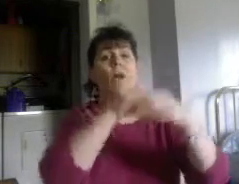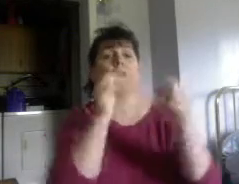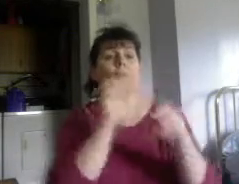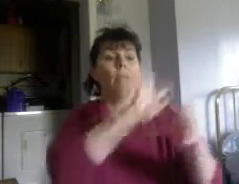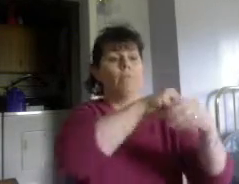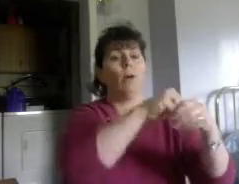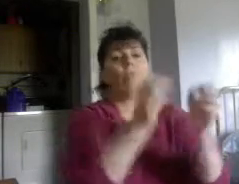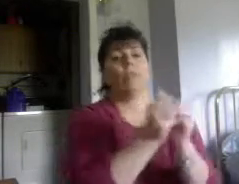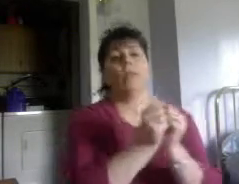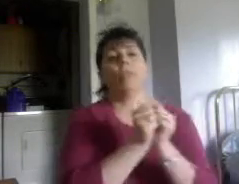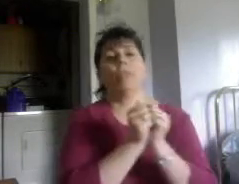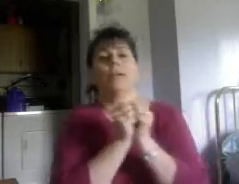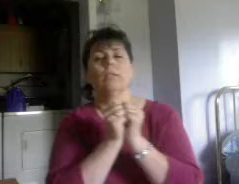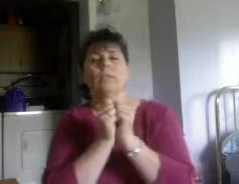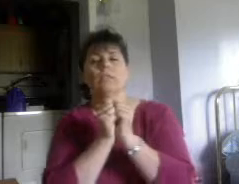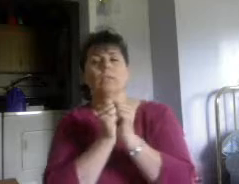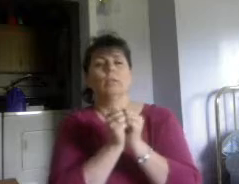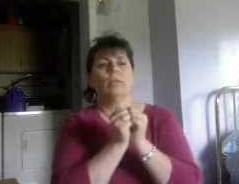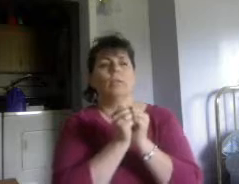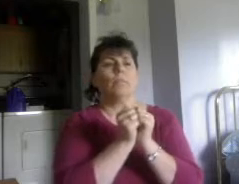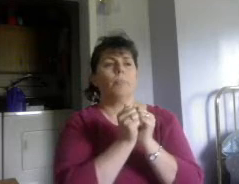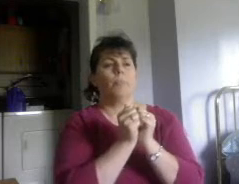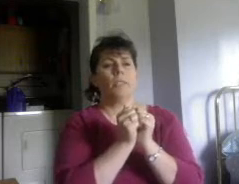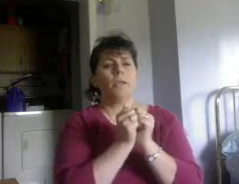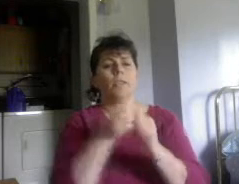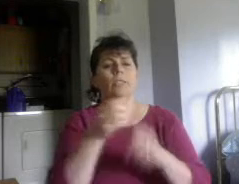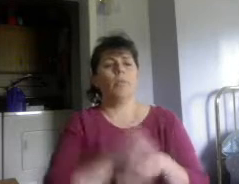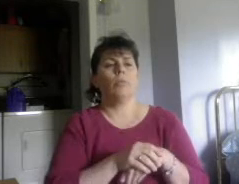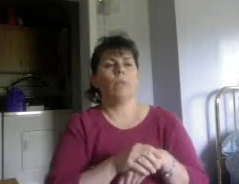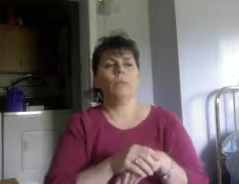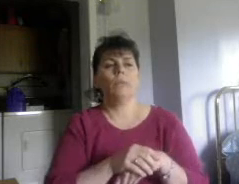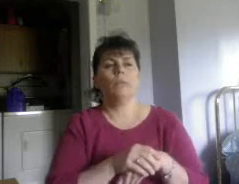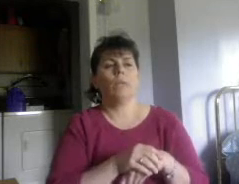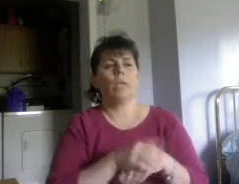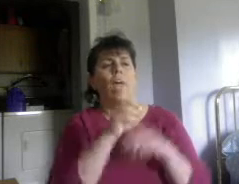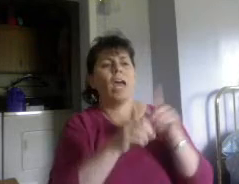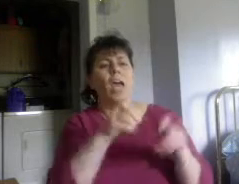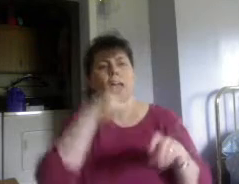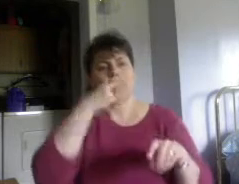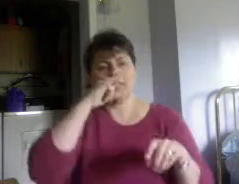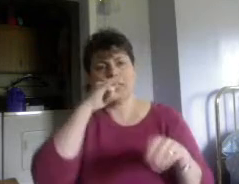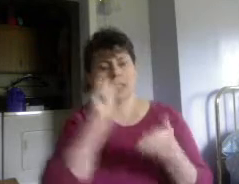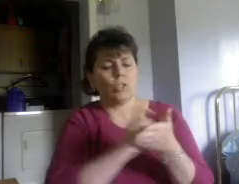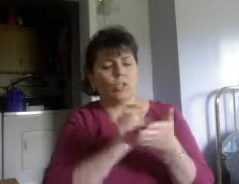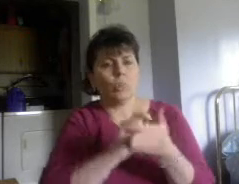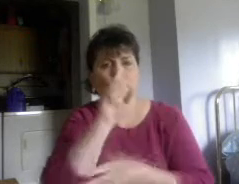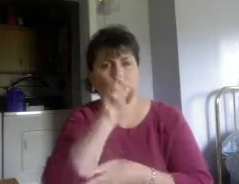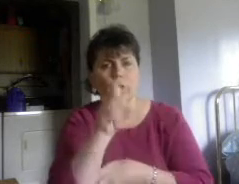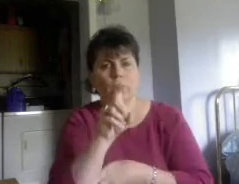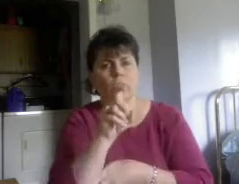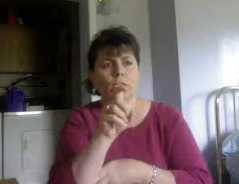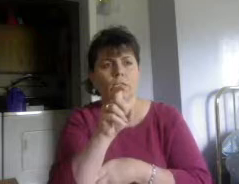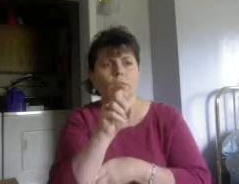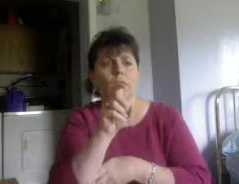with a Question of Cultural Boundaries. I'll let them read that. The main question being asked is, how do you